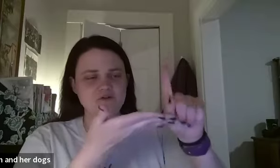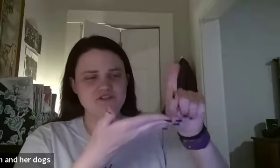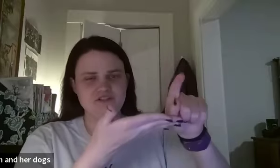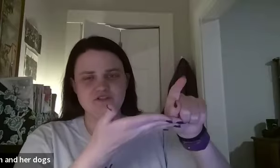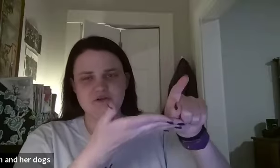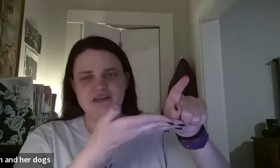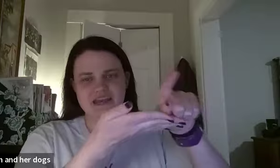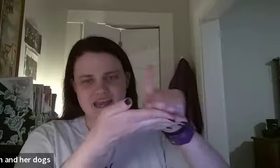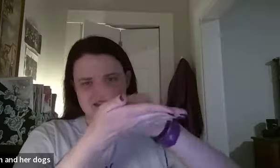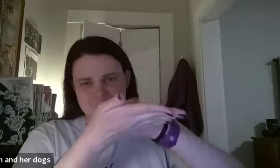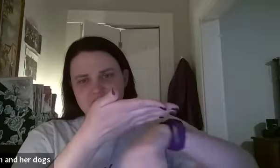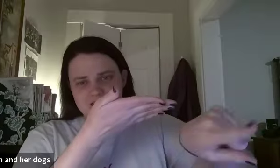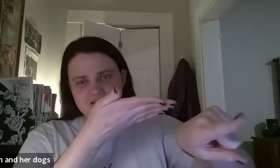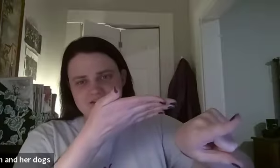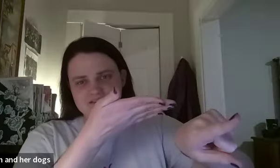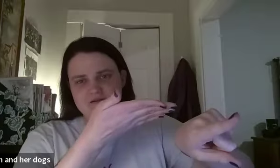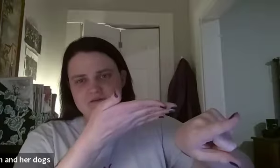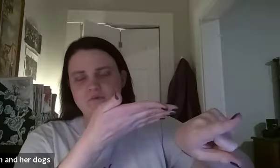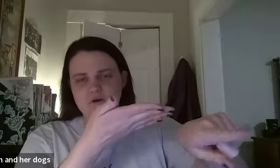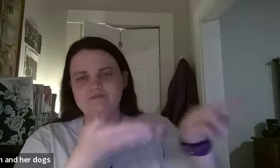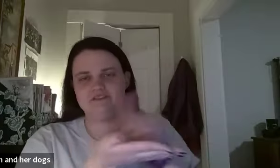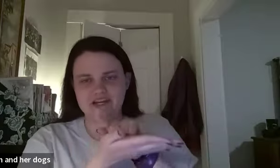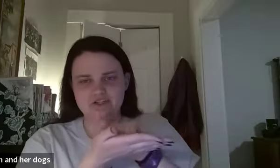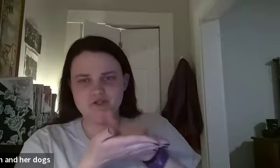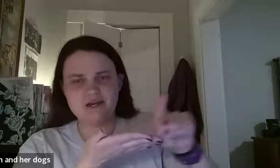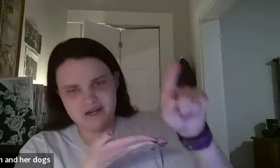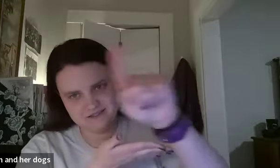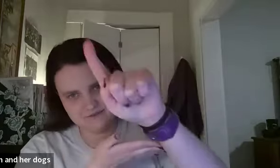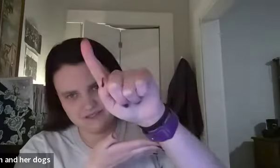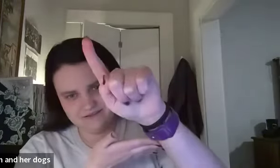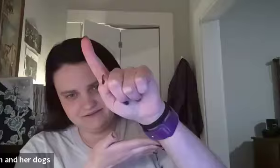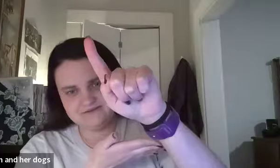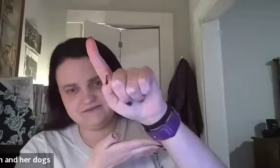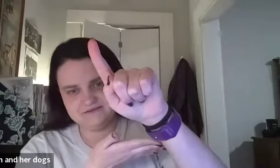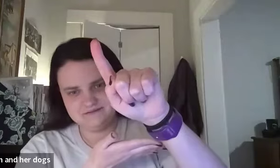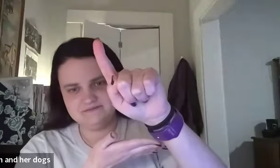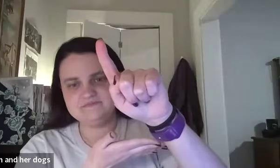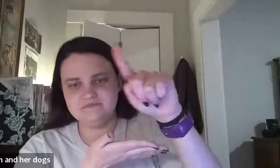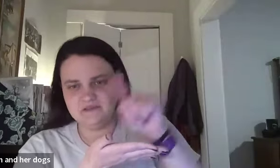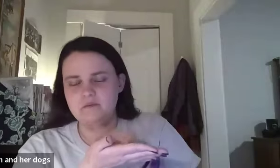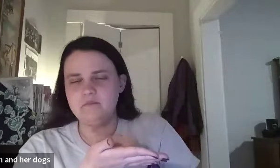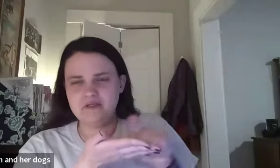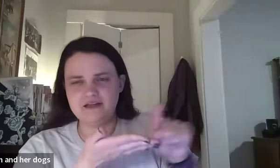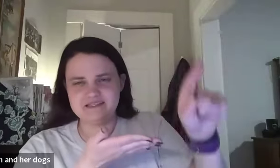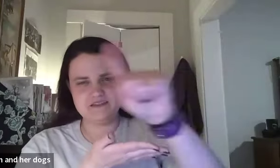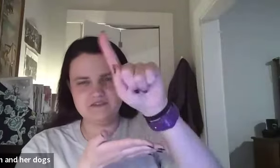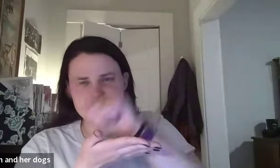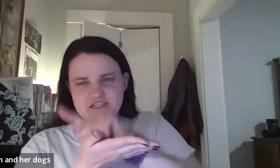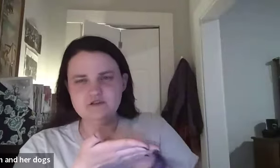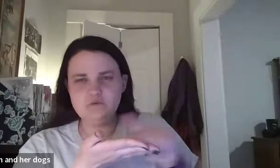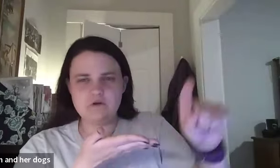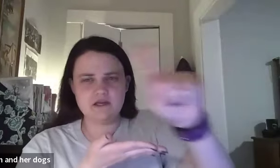will do next week more often than I do next week. But like I said, this is the